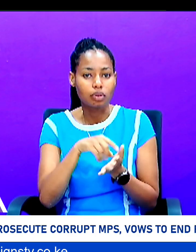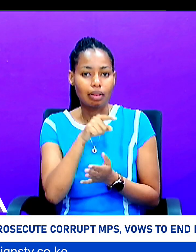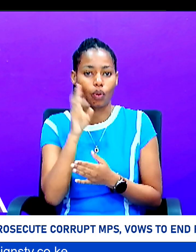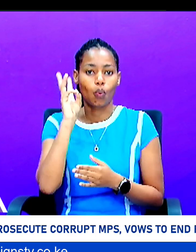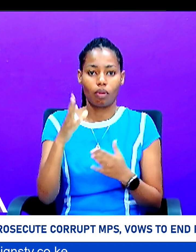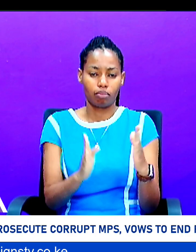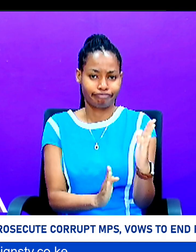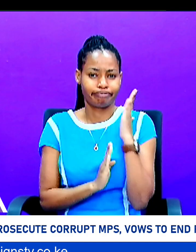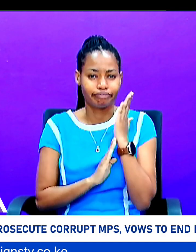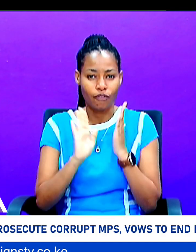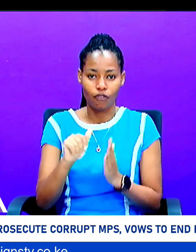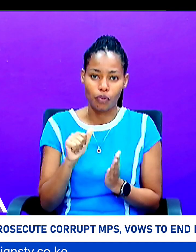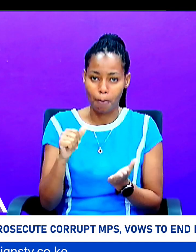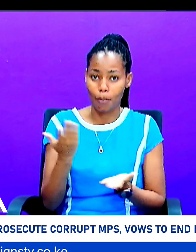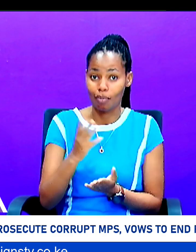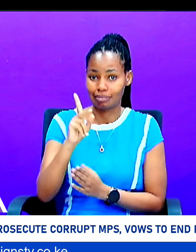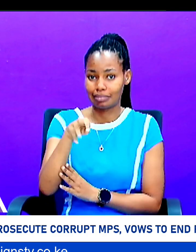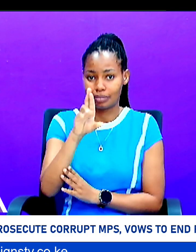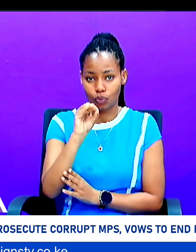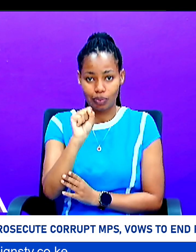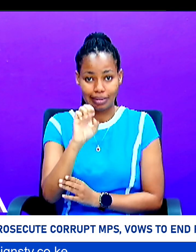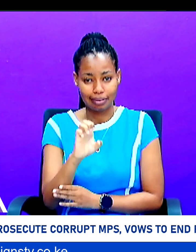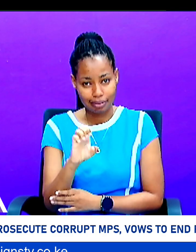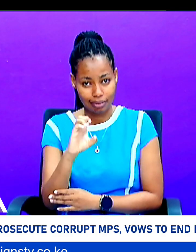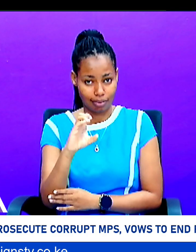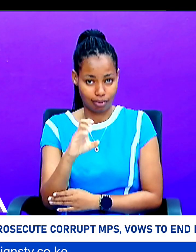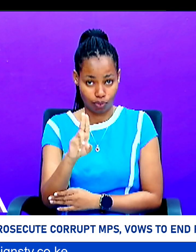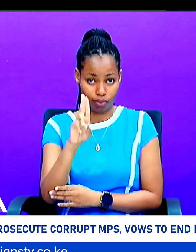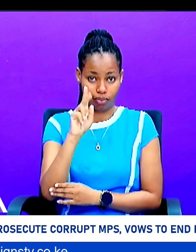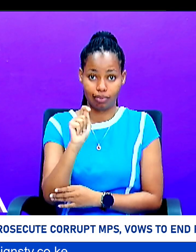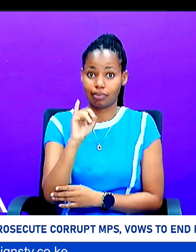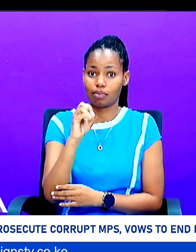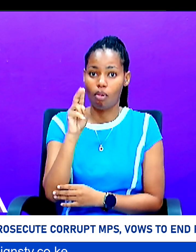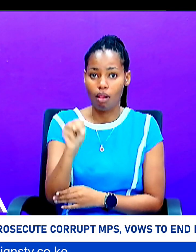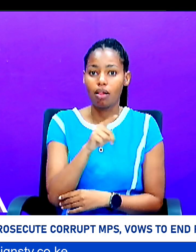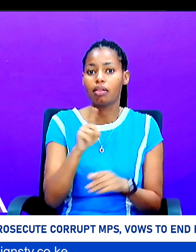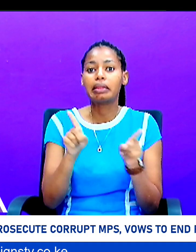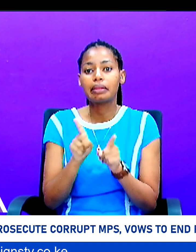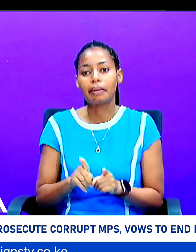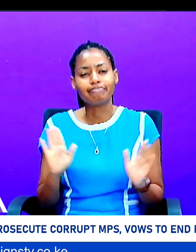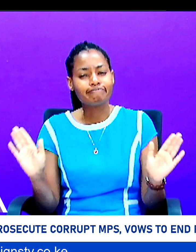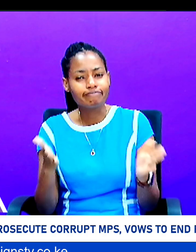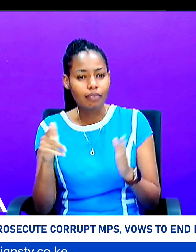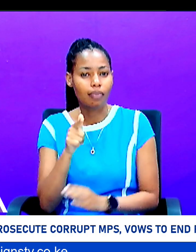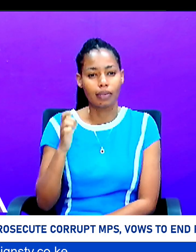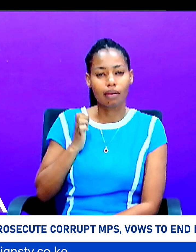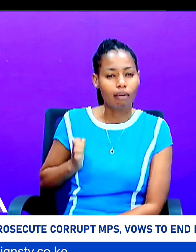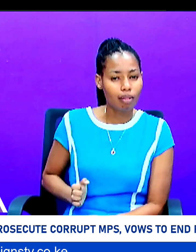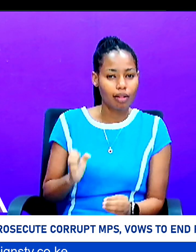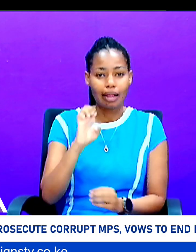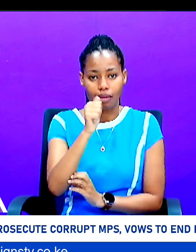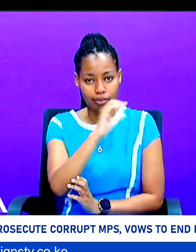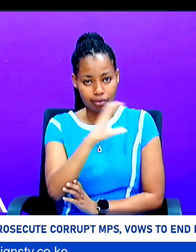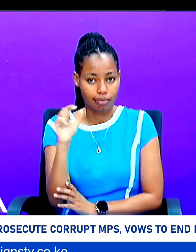corruption, signaling that no one, regardless of their position, will be shielded from